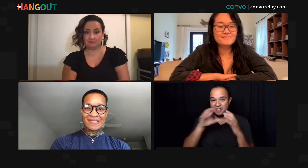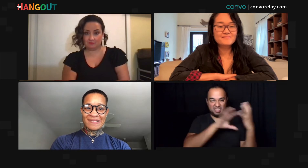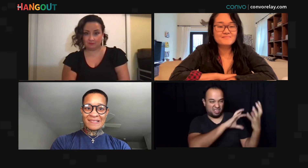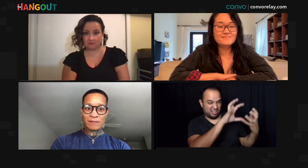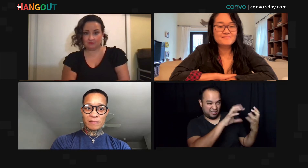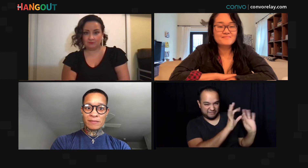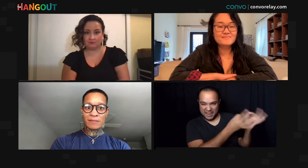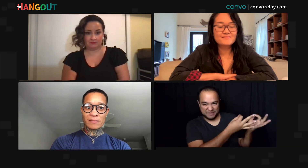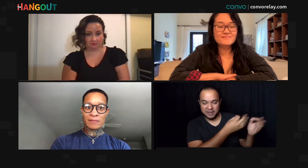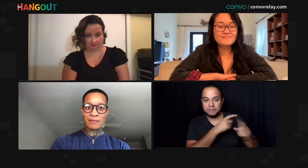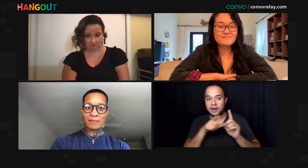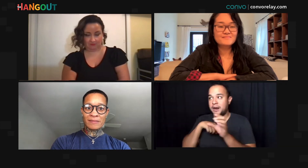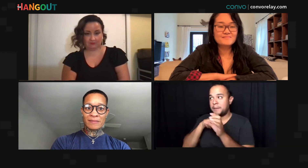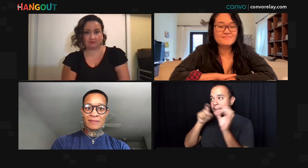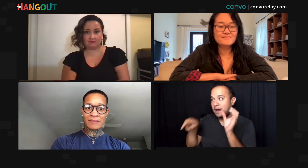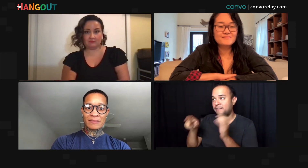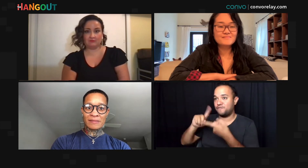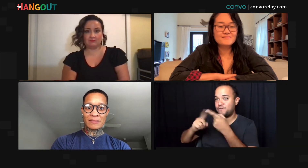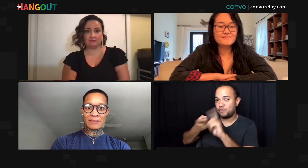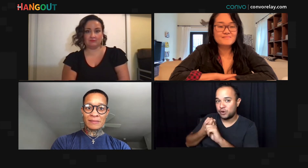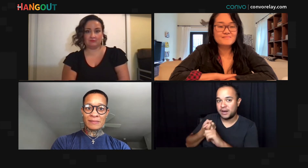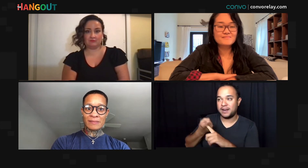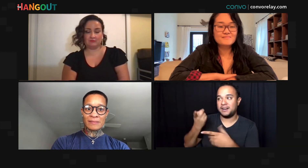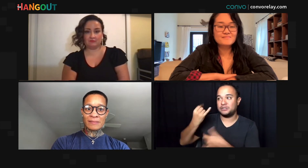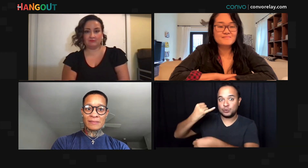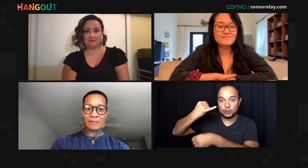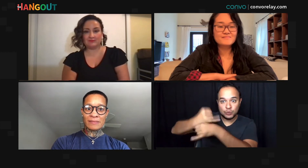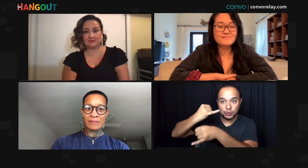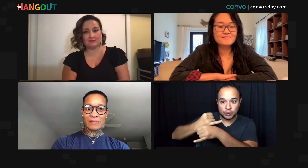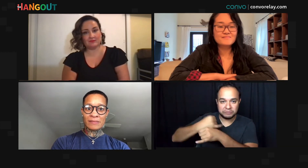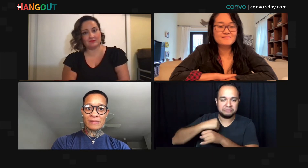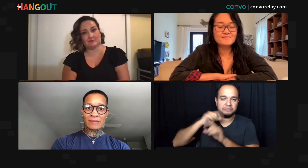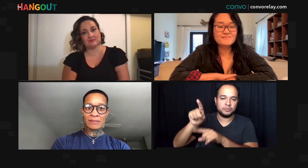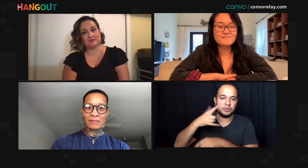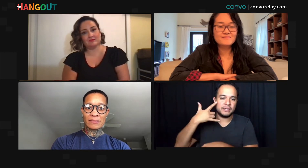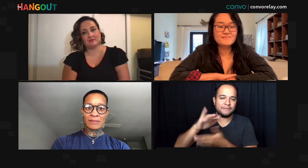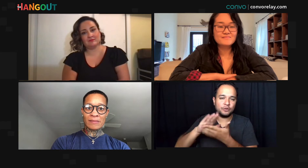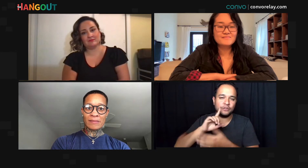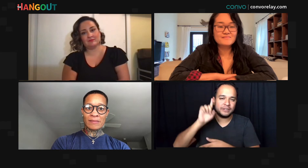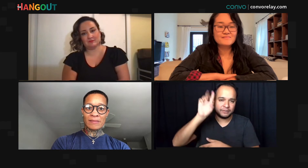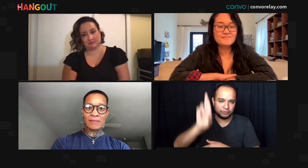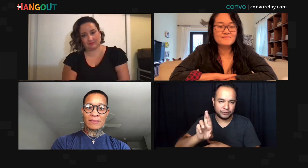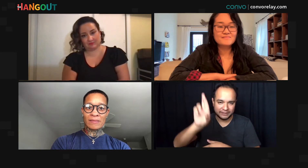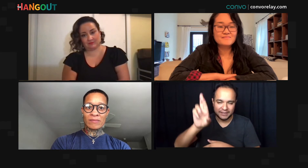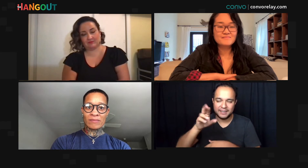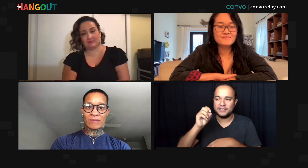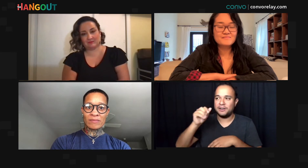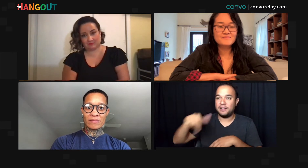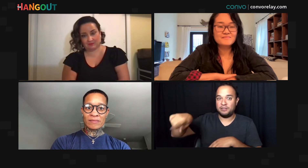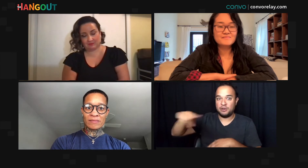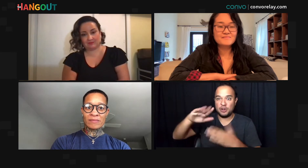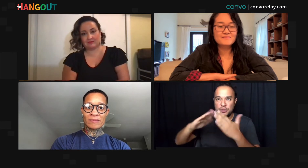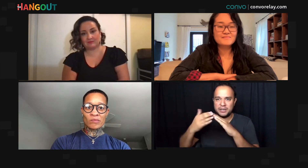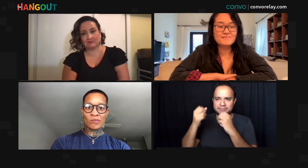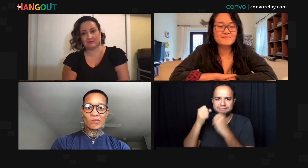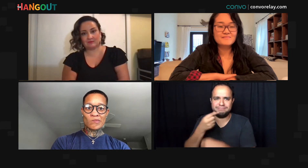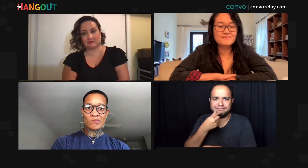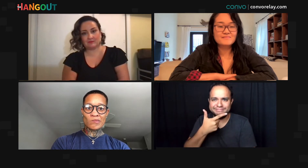for me when I came out, even though all that stuff happened with my family, when I came out to my friends at the deaf school, I went back to the California School for the Deaf